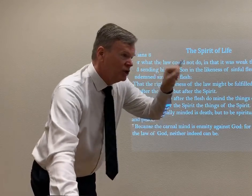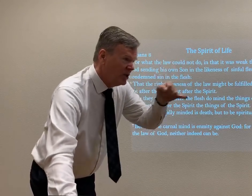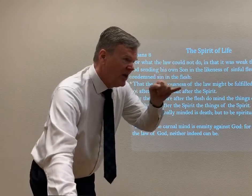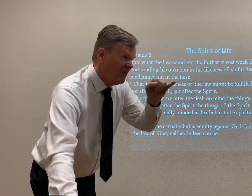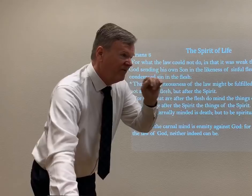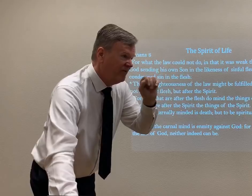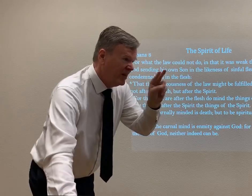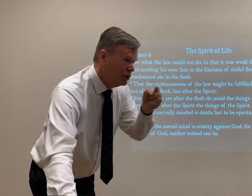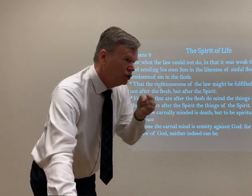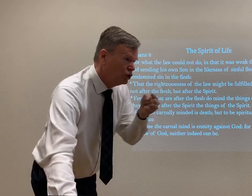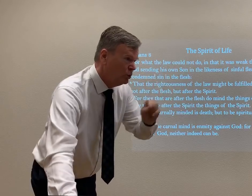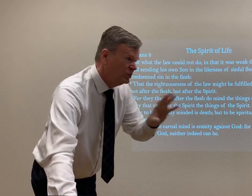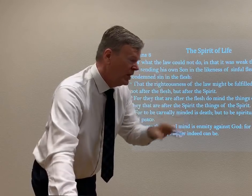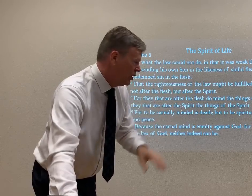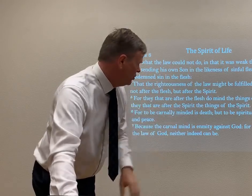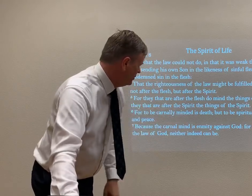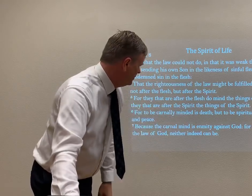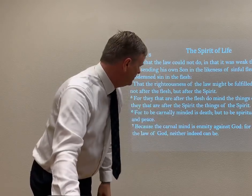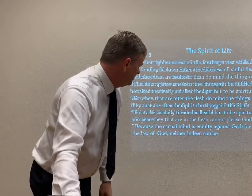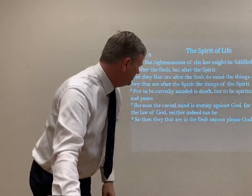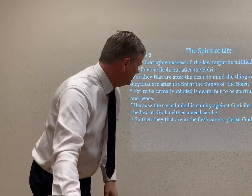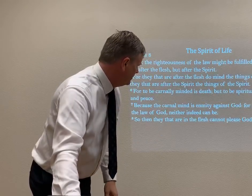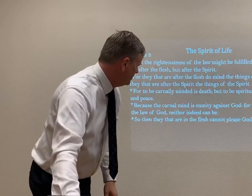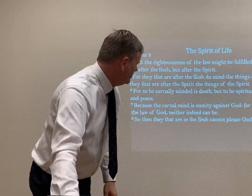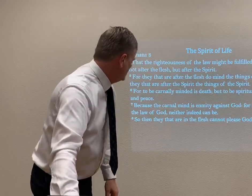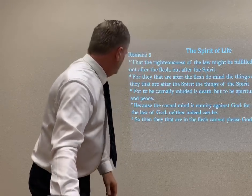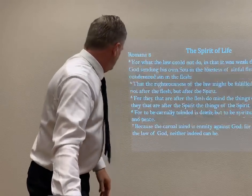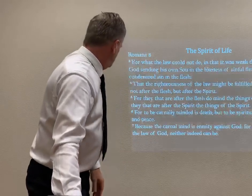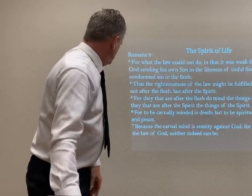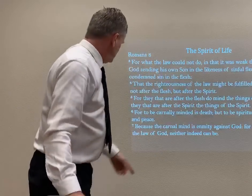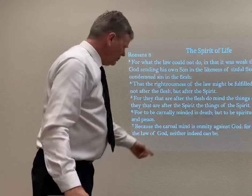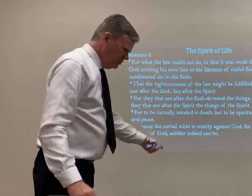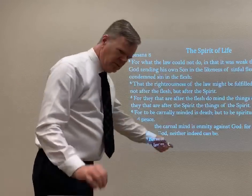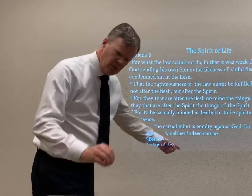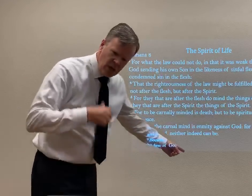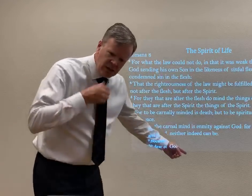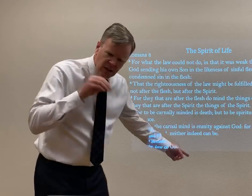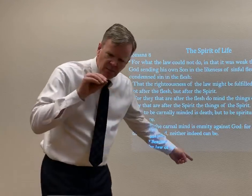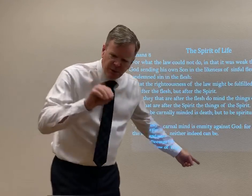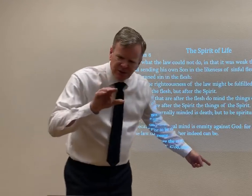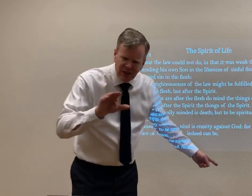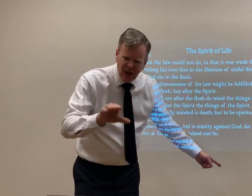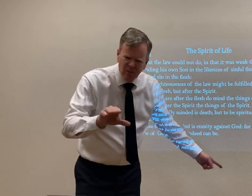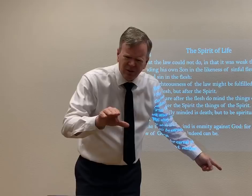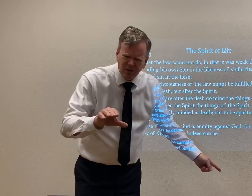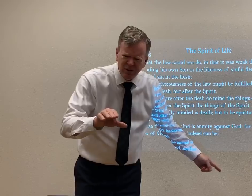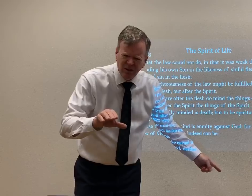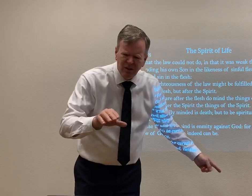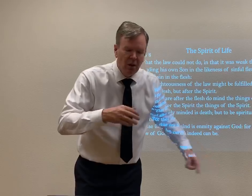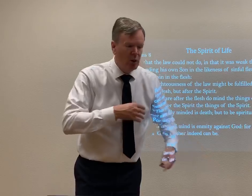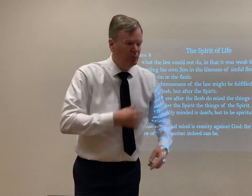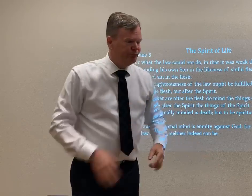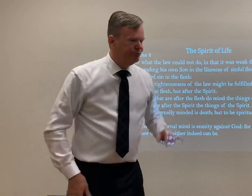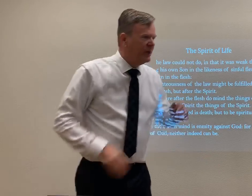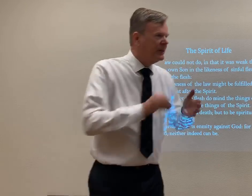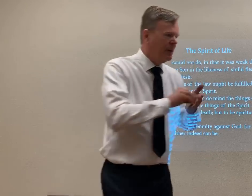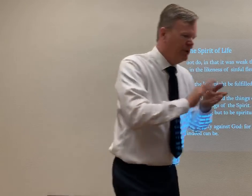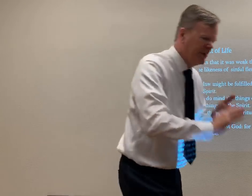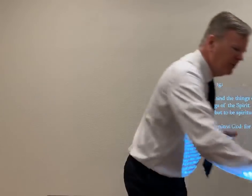This is the, so the NKJV shows it a little differently. Oh, no, I don't have it in here. I didn't put it in. Huh? Well, I didn't